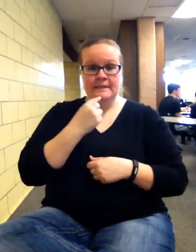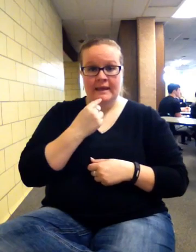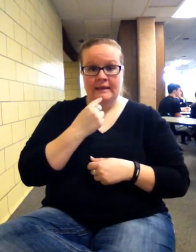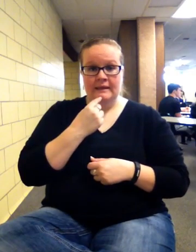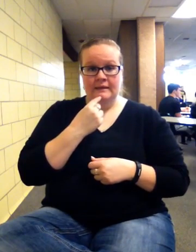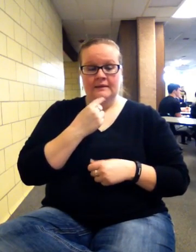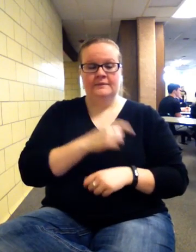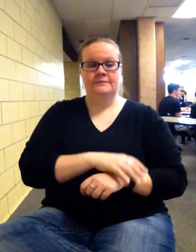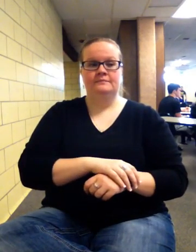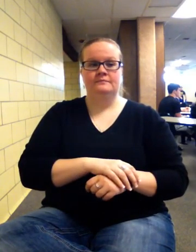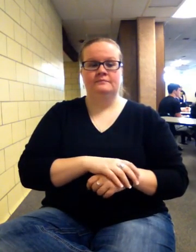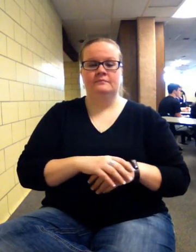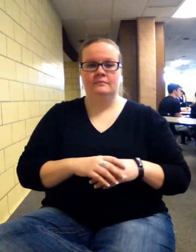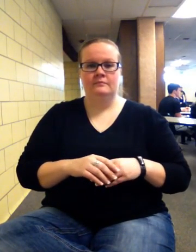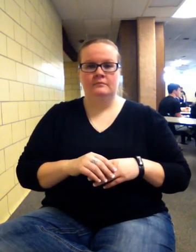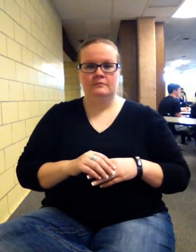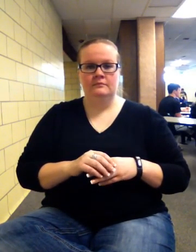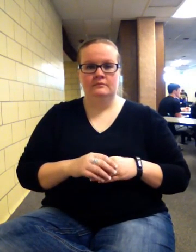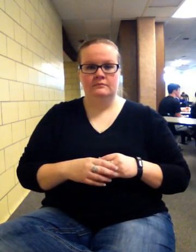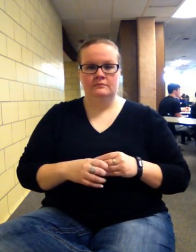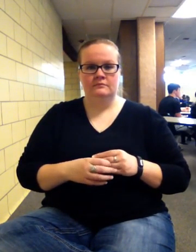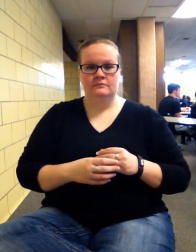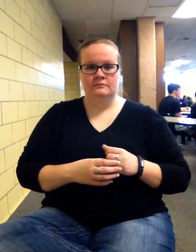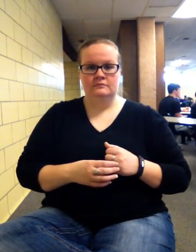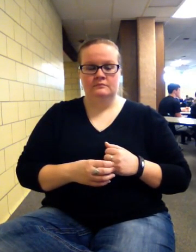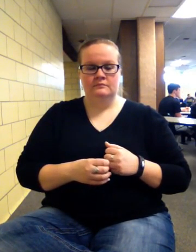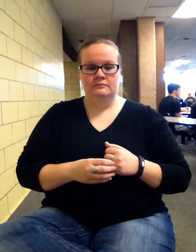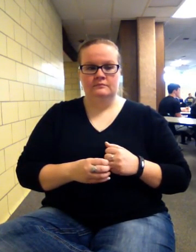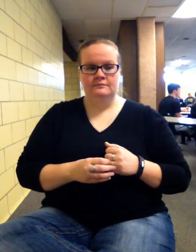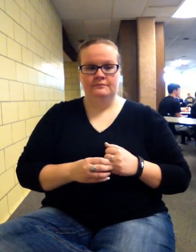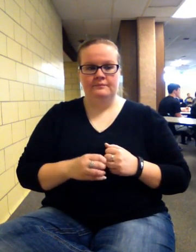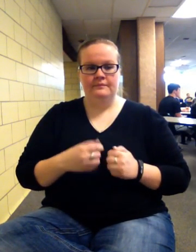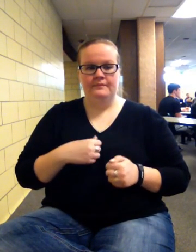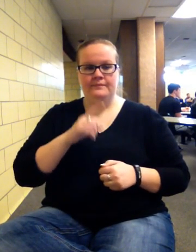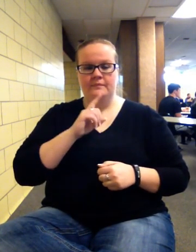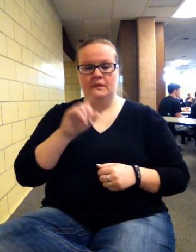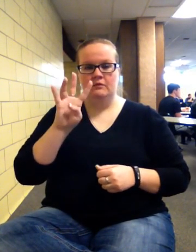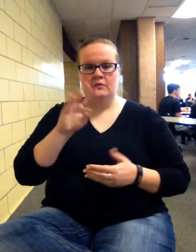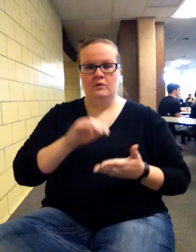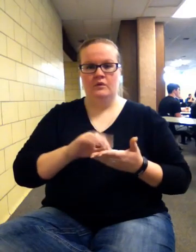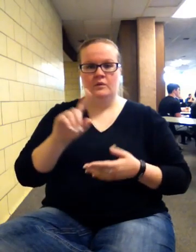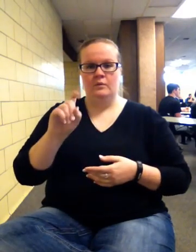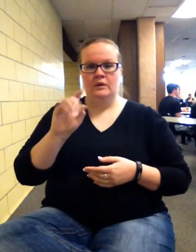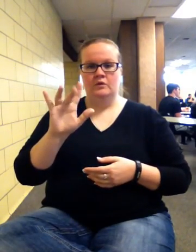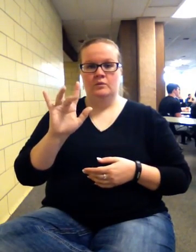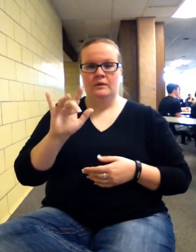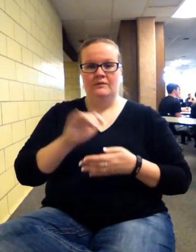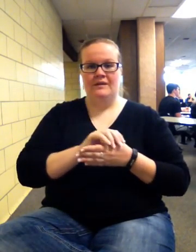I'm $4,125 into